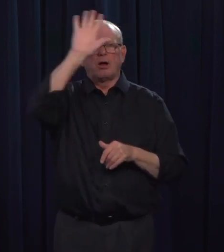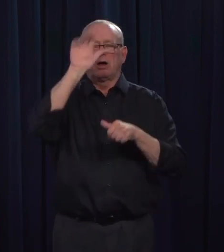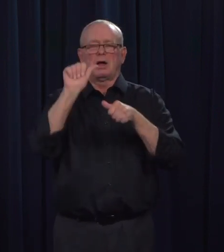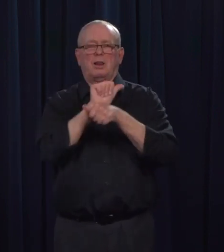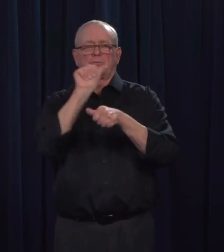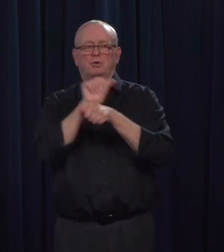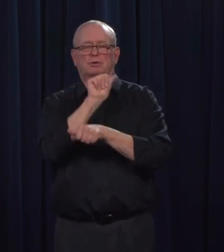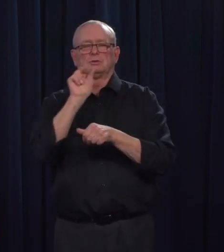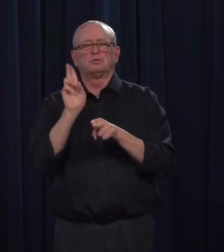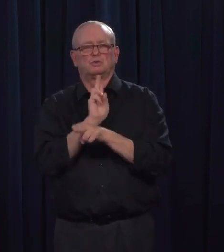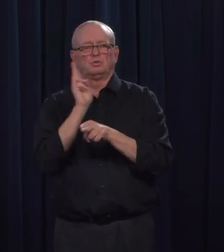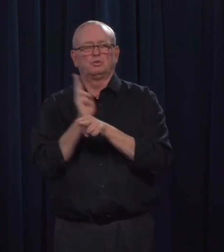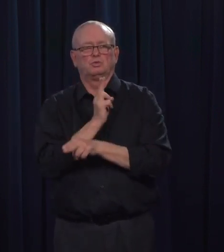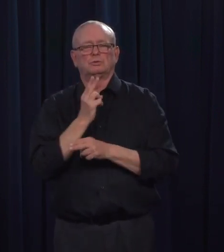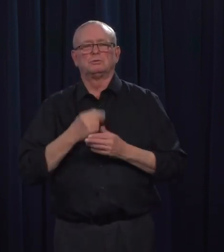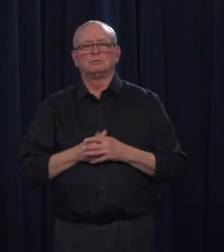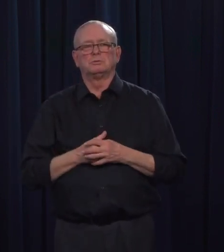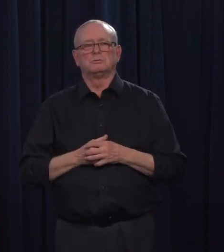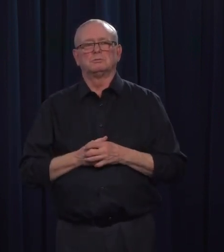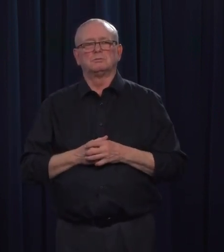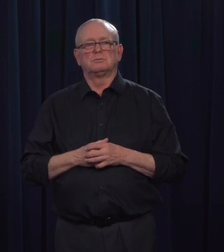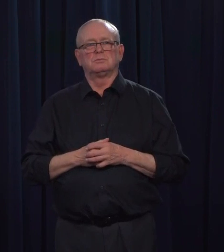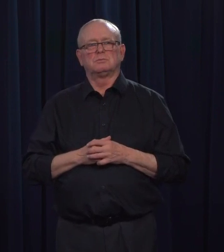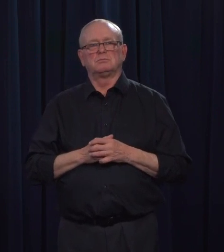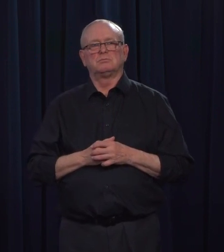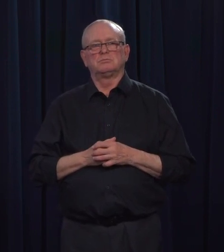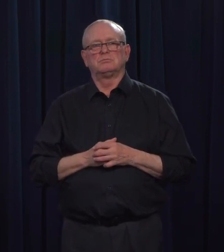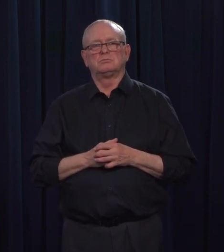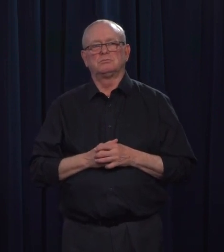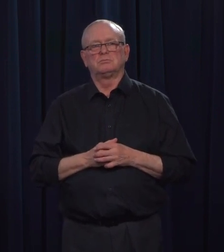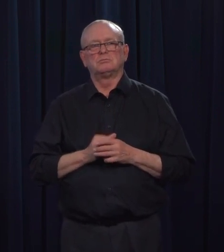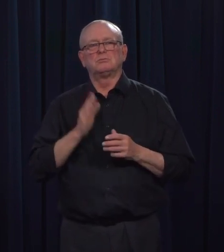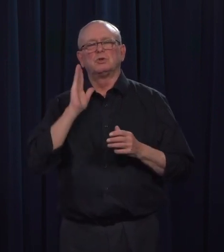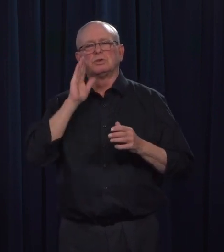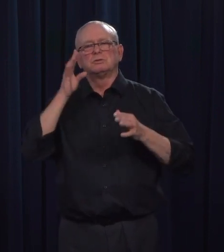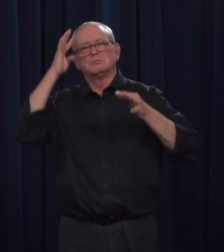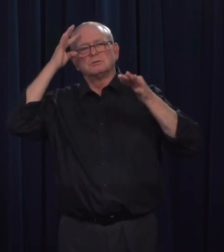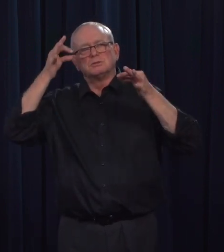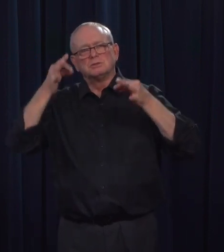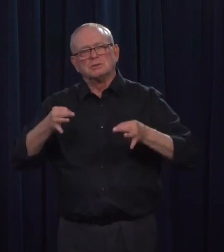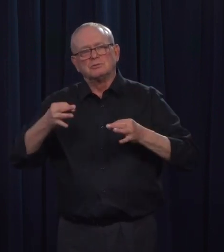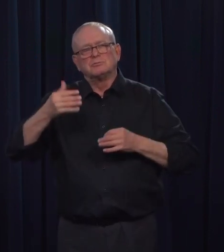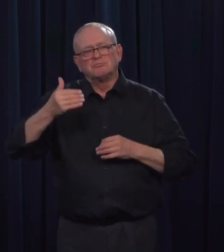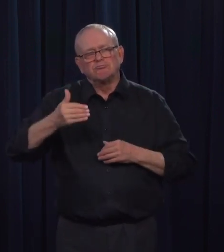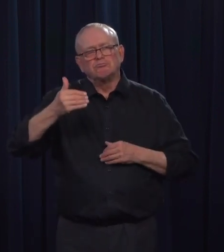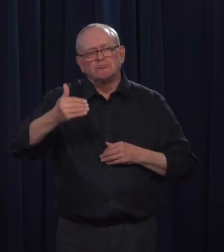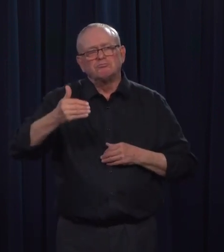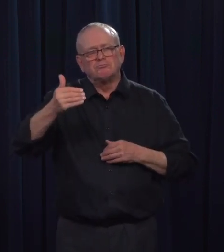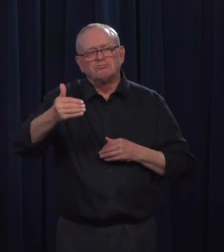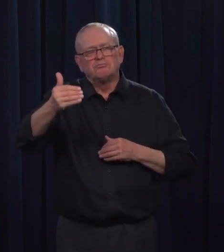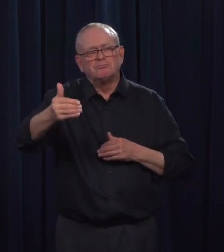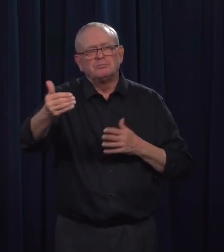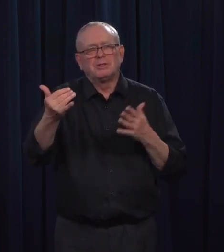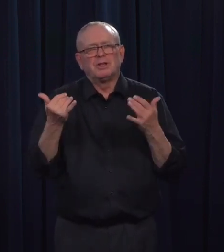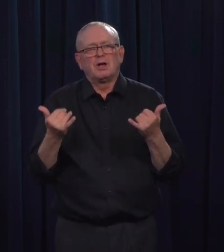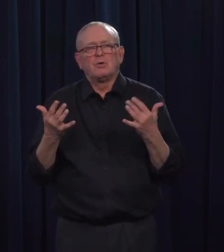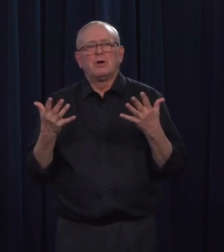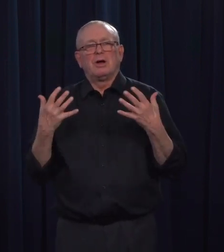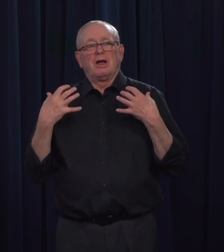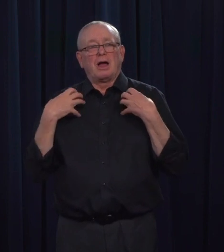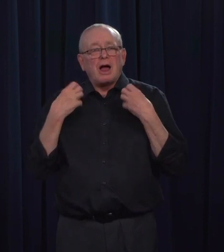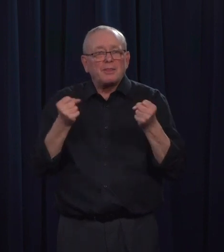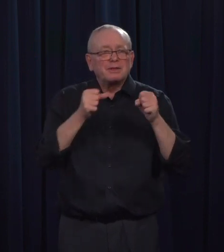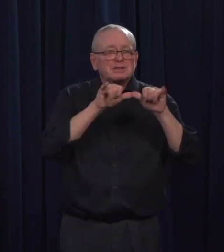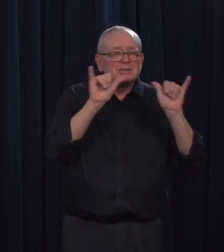in the coming days as our health system works to free up space, increase capacity, and use every doctor, nurse, and